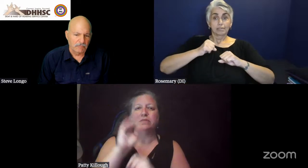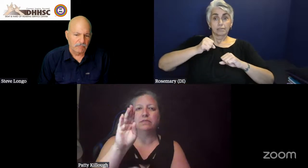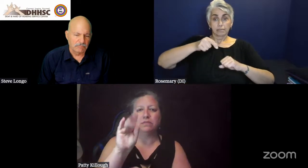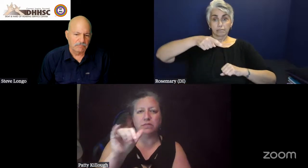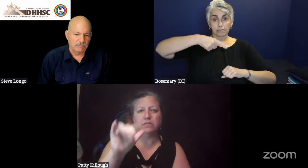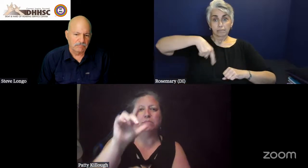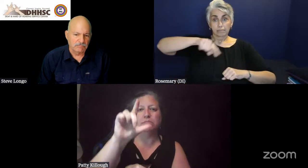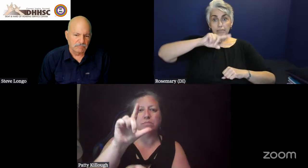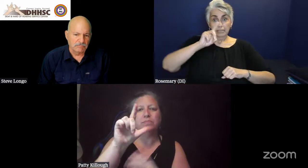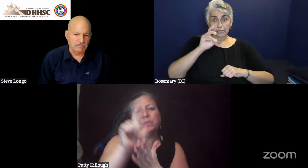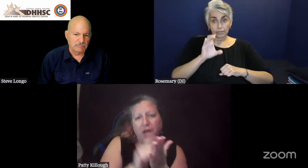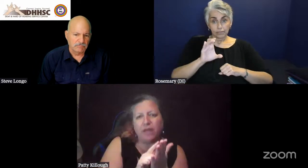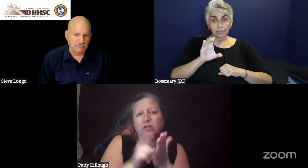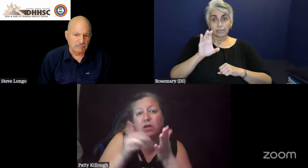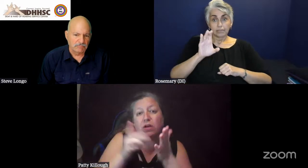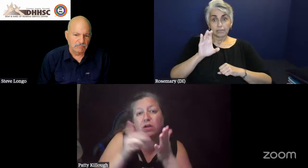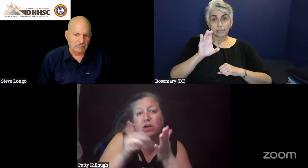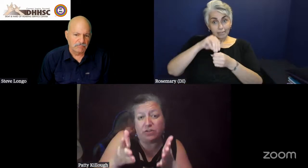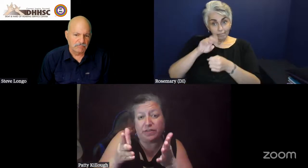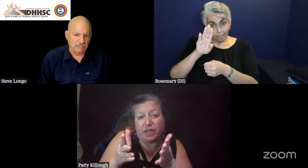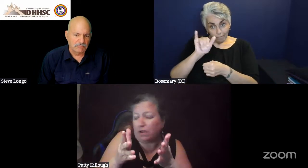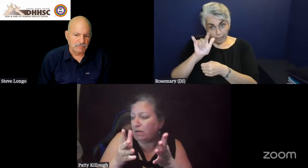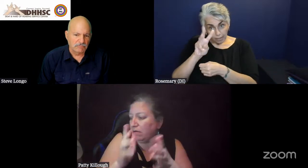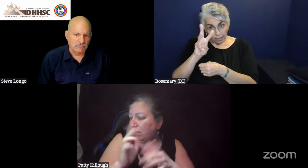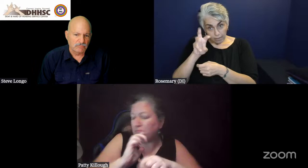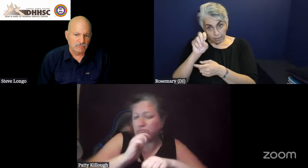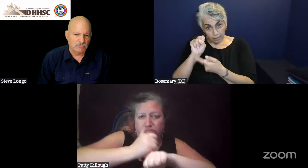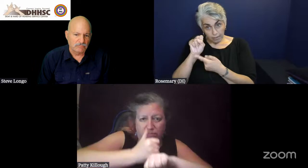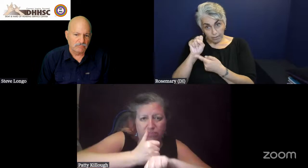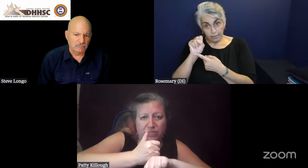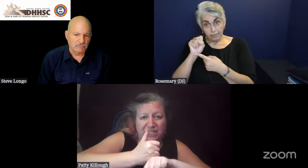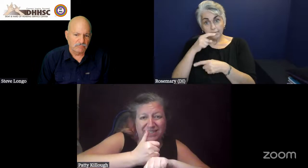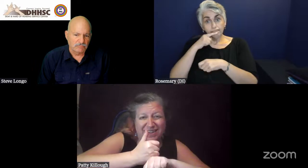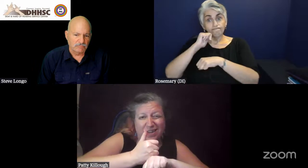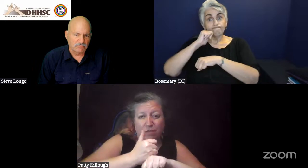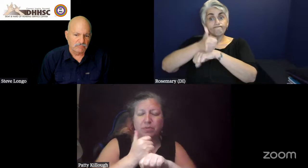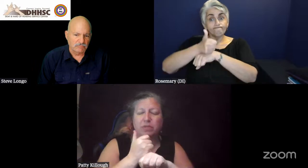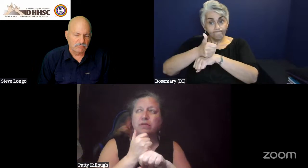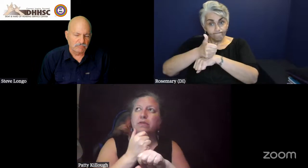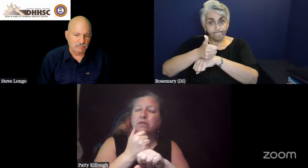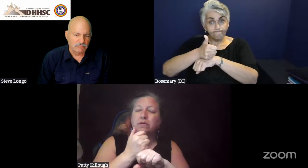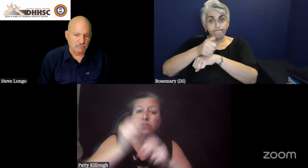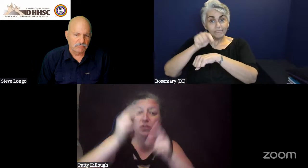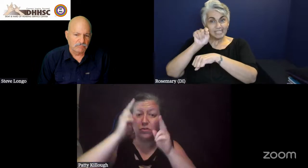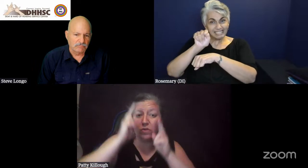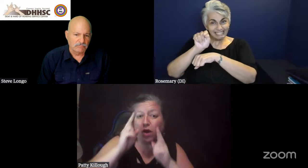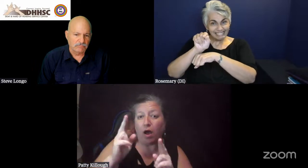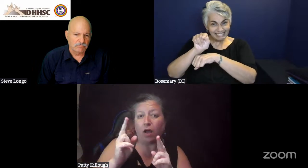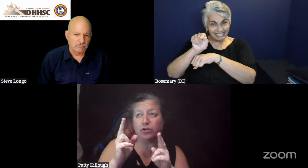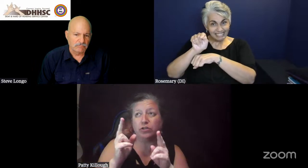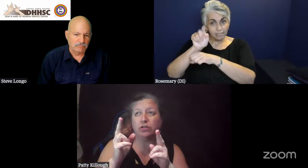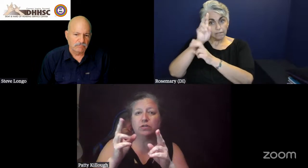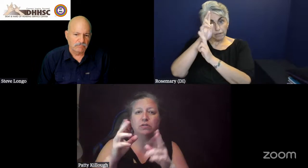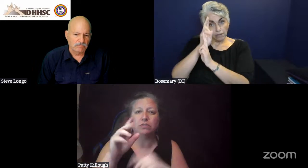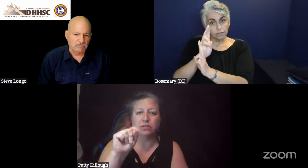protection would be by having the bylaws set